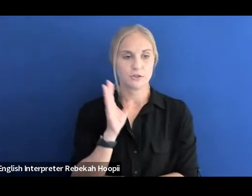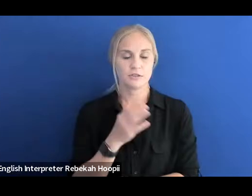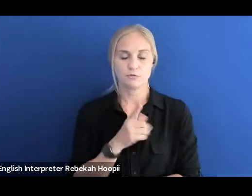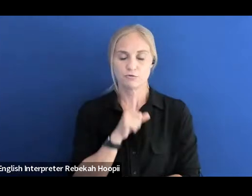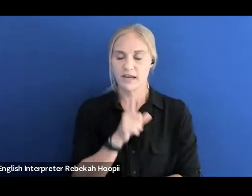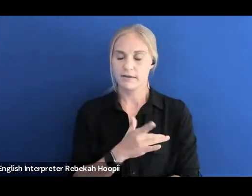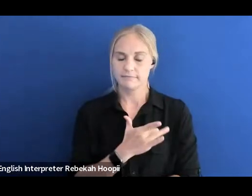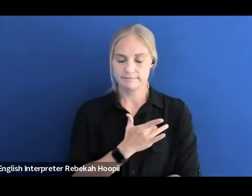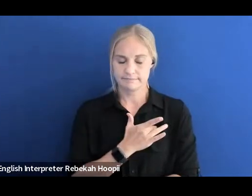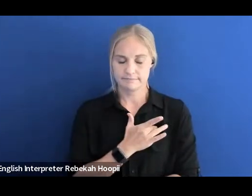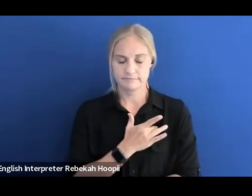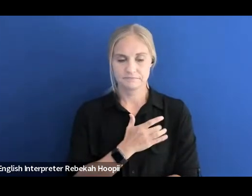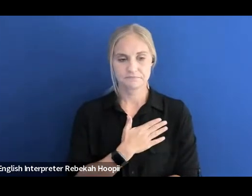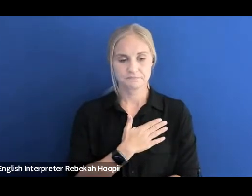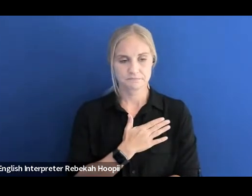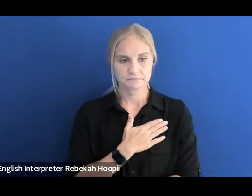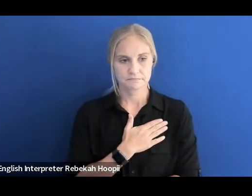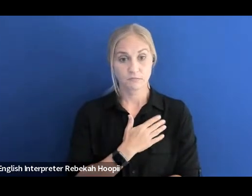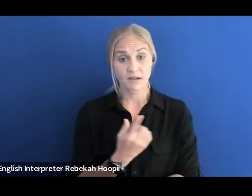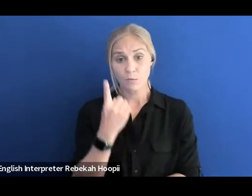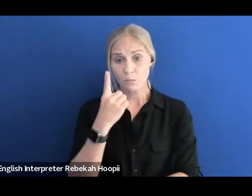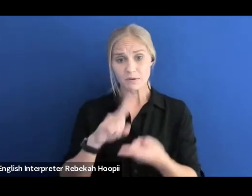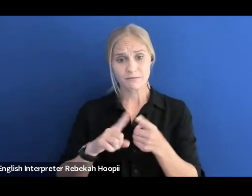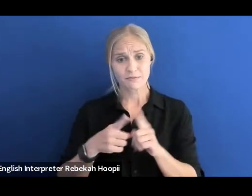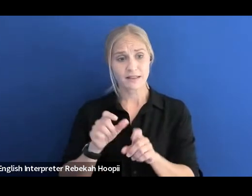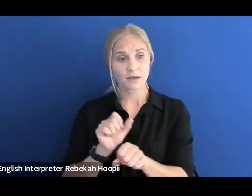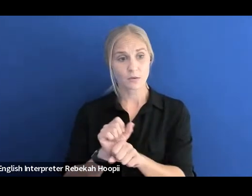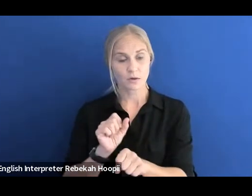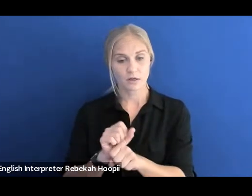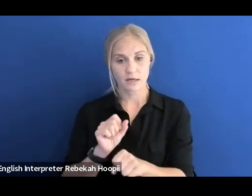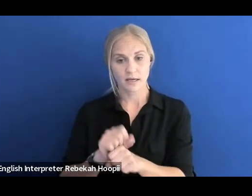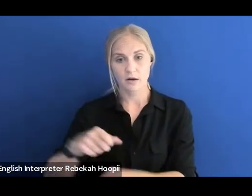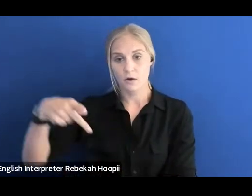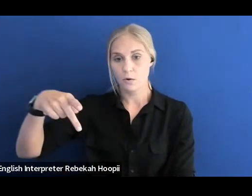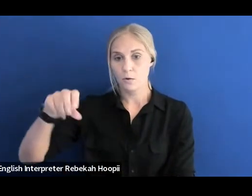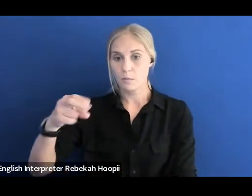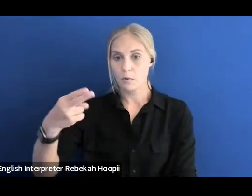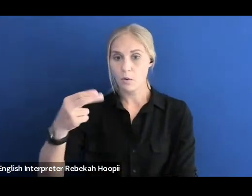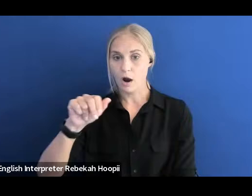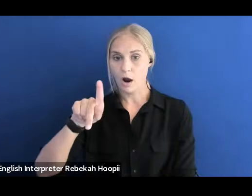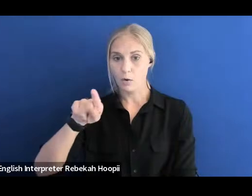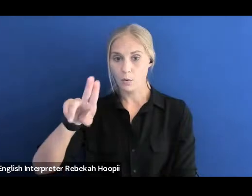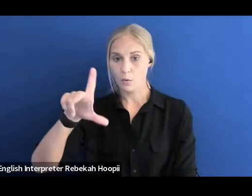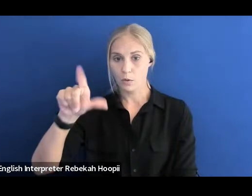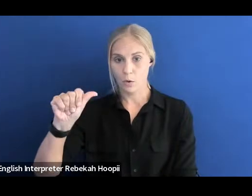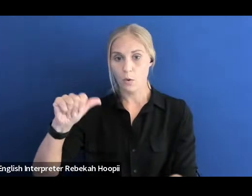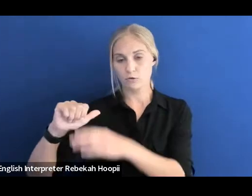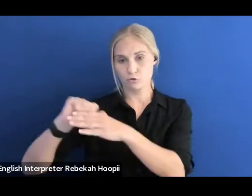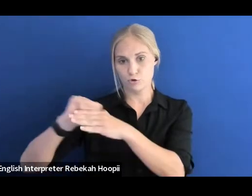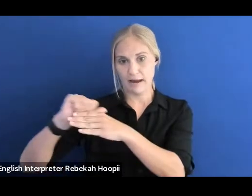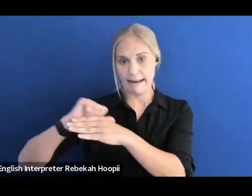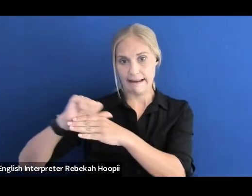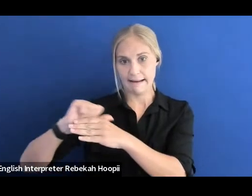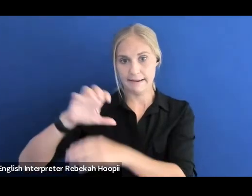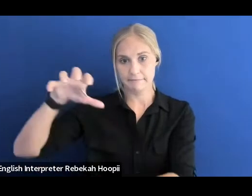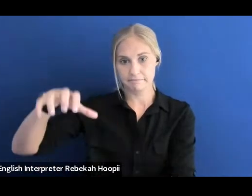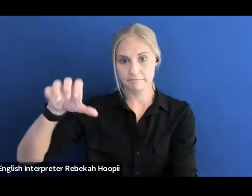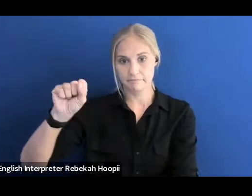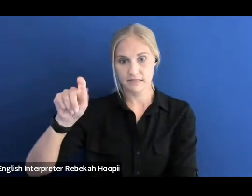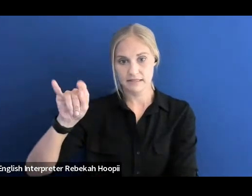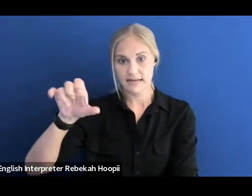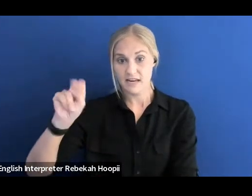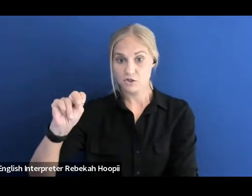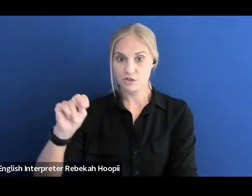moving. I had a friend who worked at the Pōhakuloa training station as a civilian